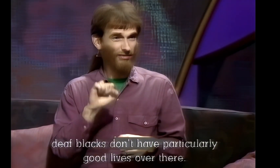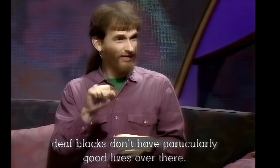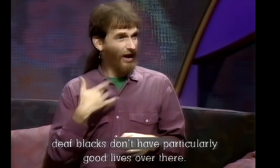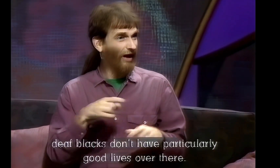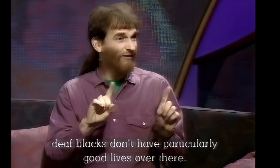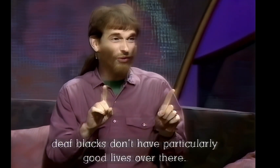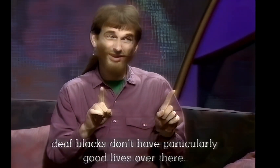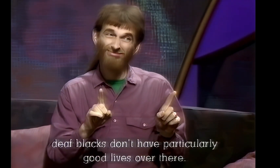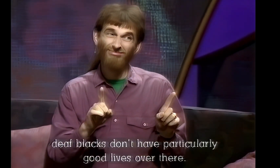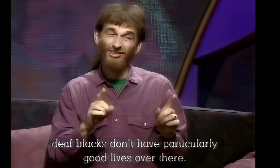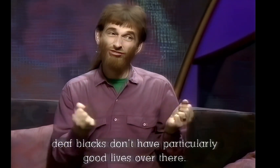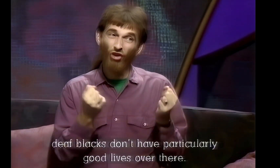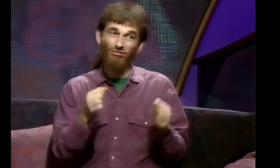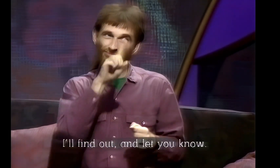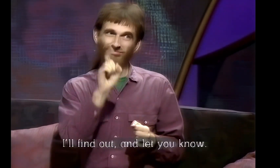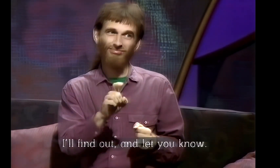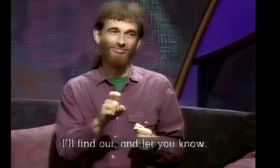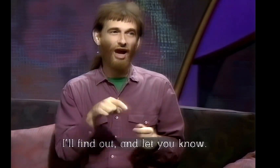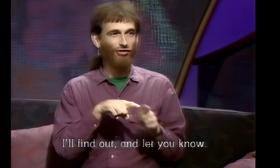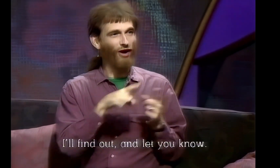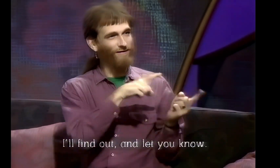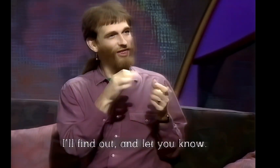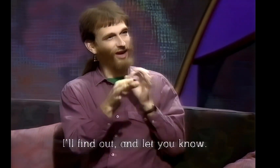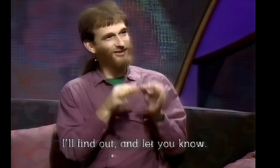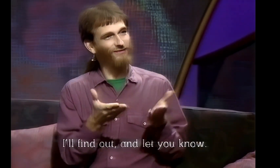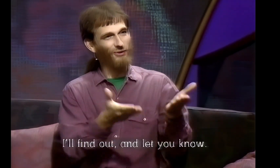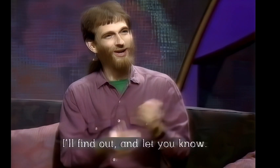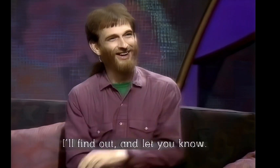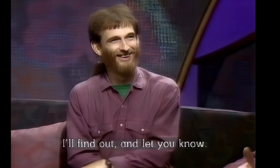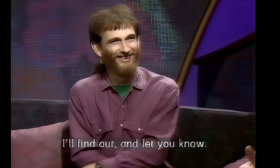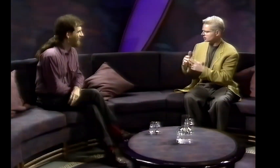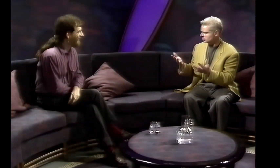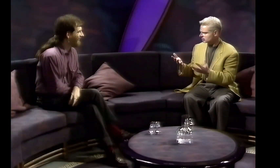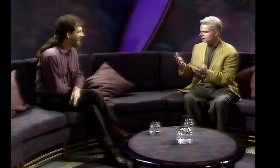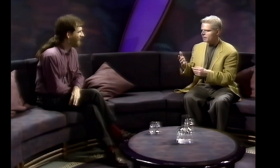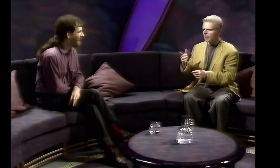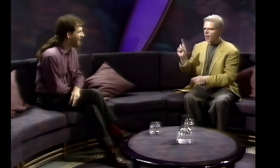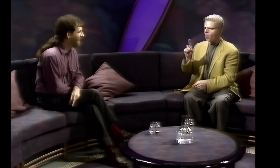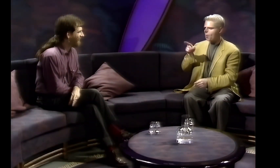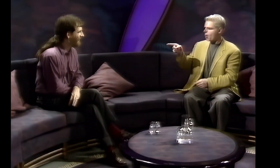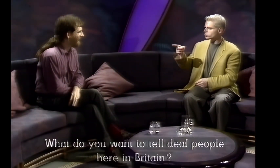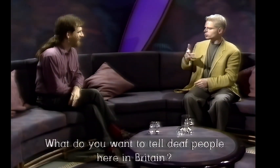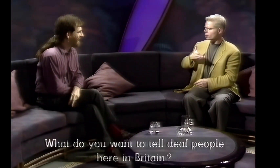very poor. Some deaf blacks don't have particularly good lives over there. So I'll find out and let you know when I come back.